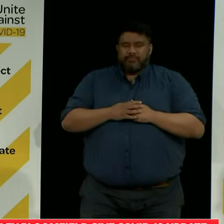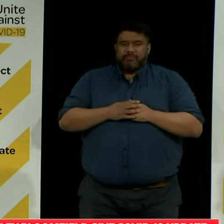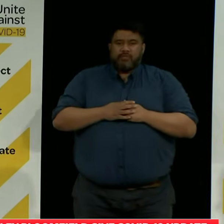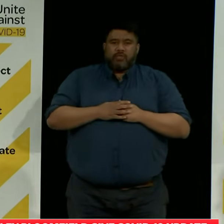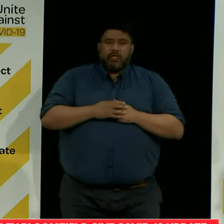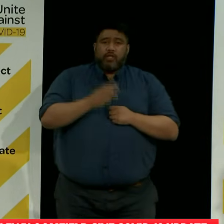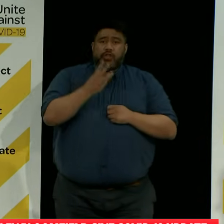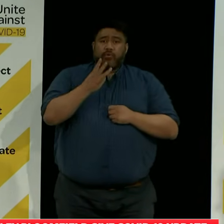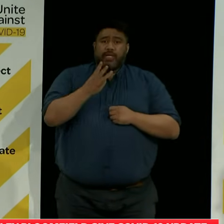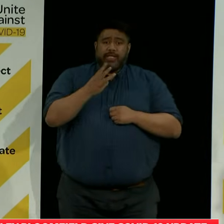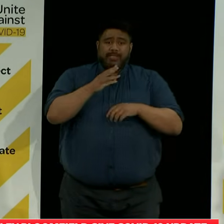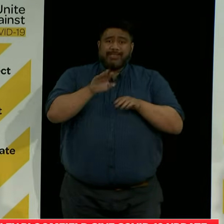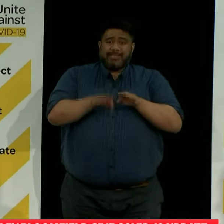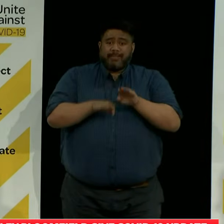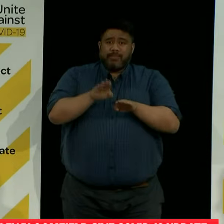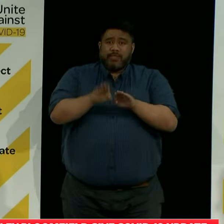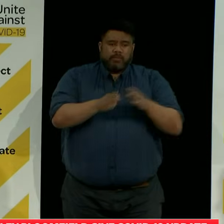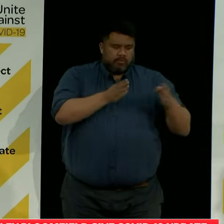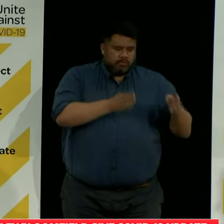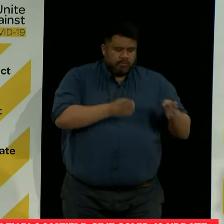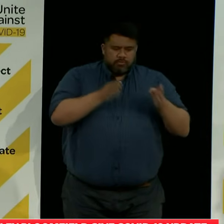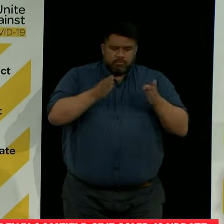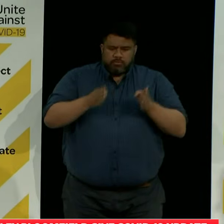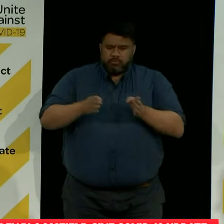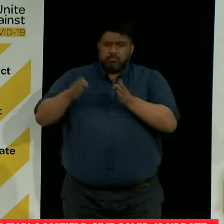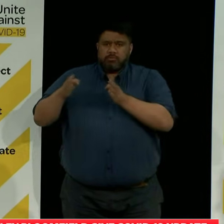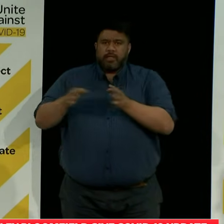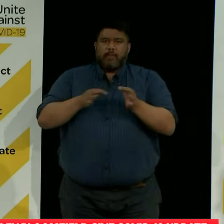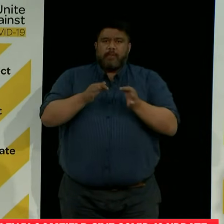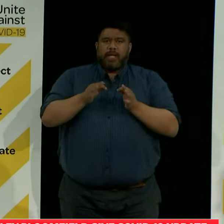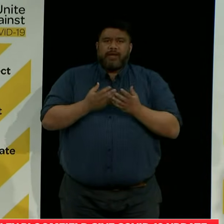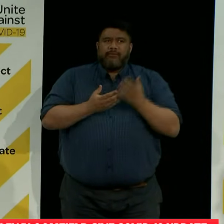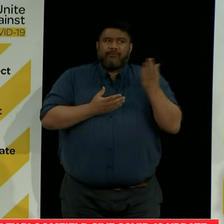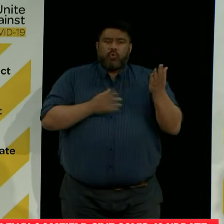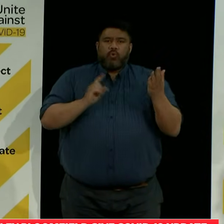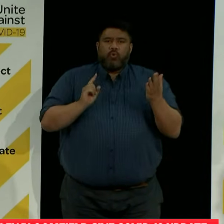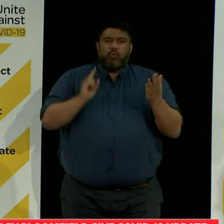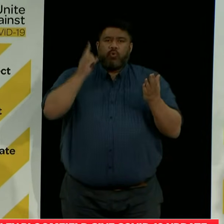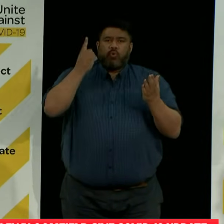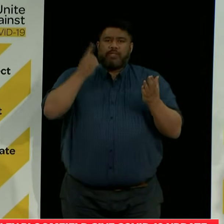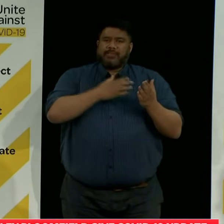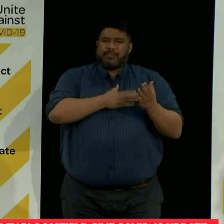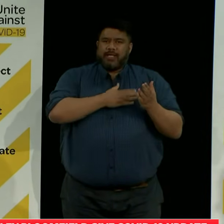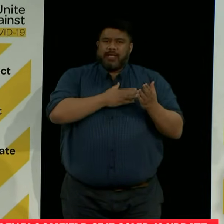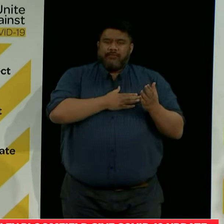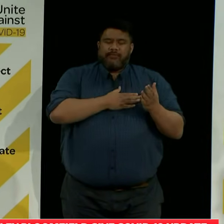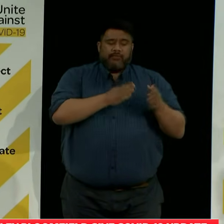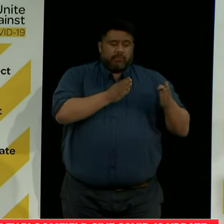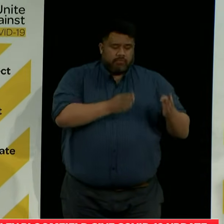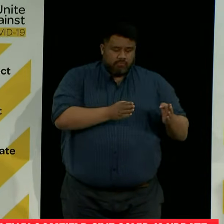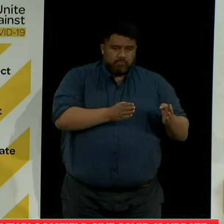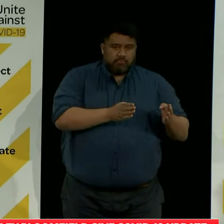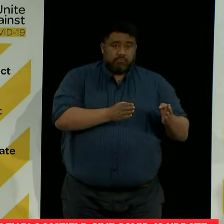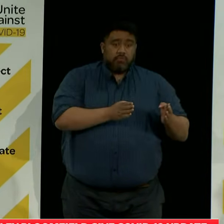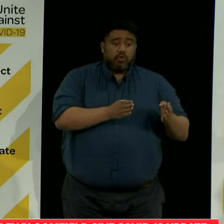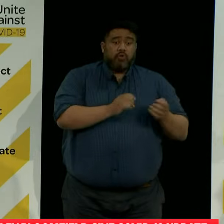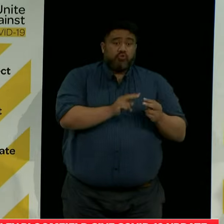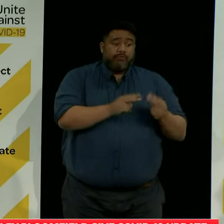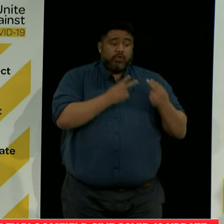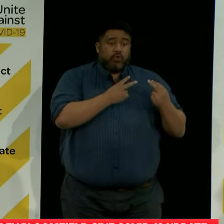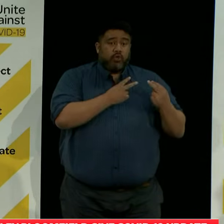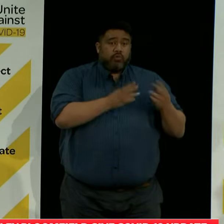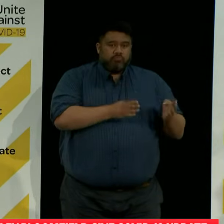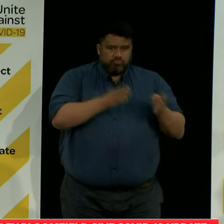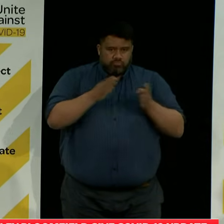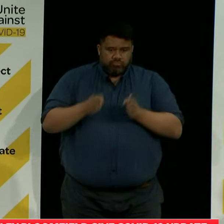to a careful and methodical transition plan for Auckland. As I said at the beginning, movement to each phase will be reviewed weekly.